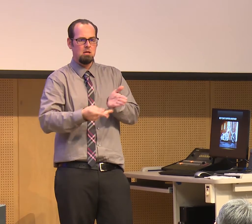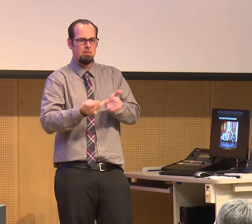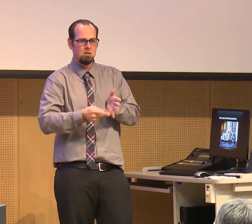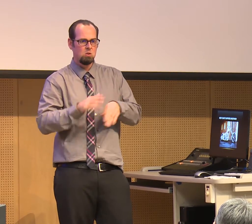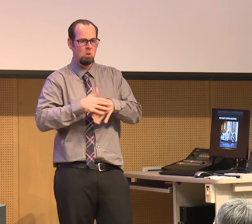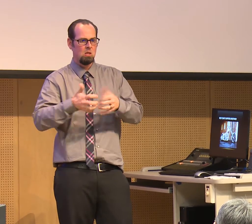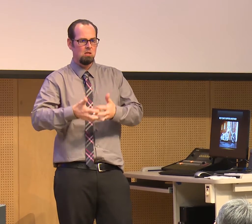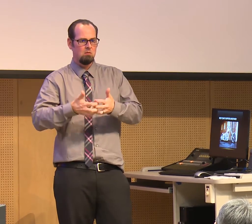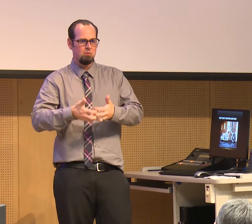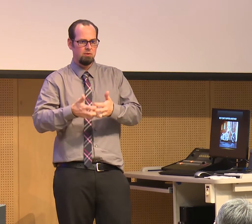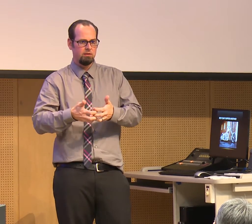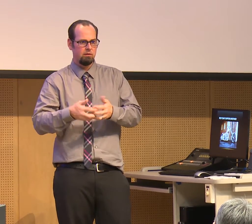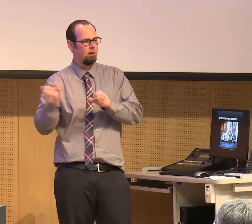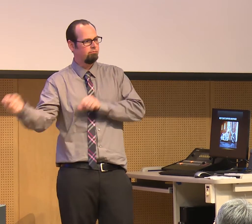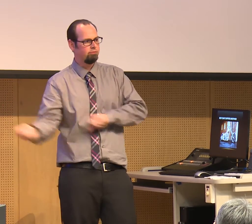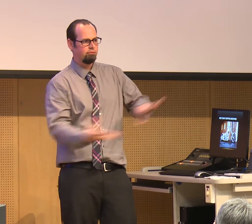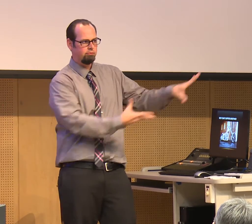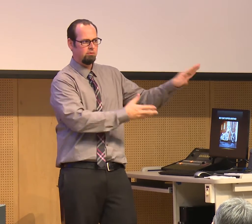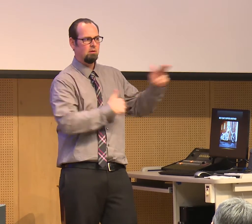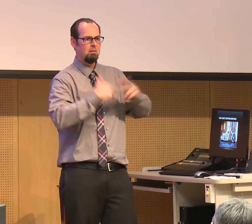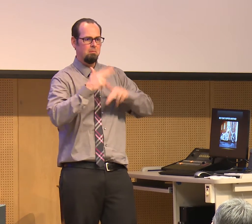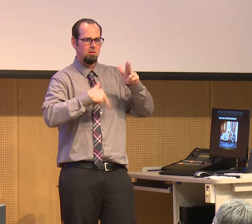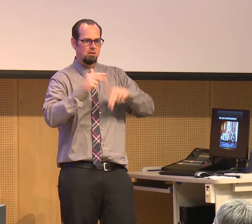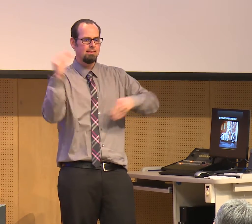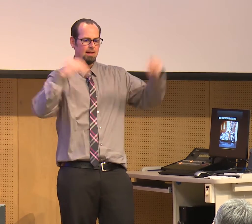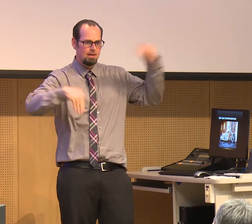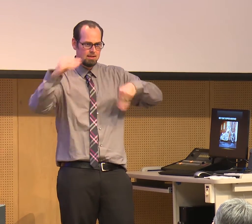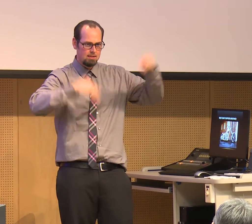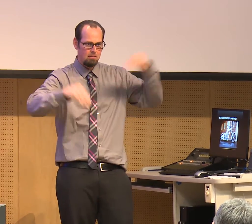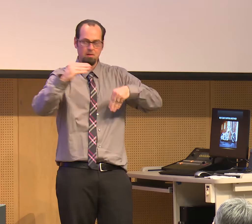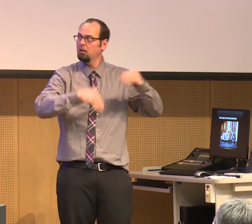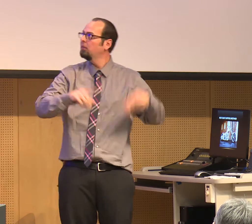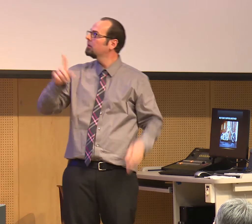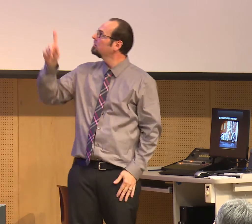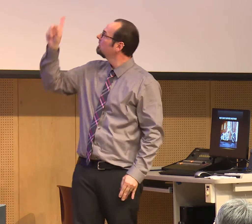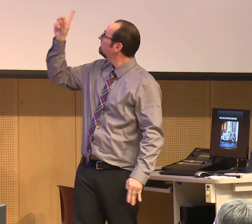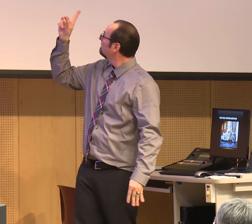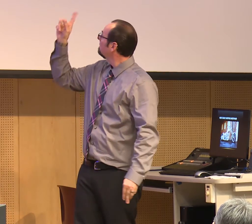And I helped build by making the parts that go into the motorcycle.